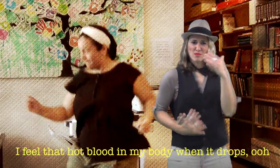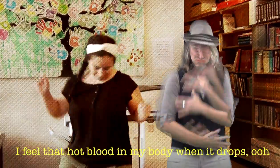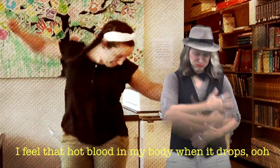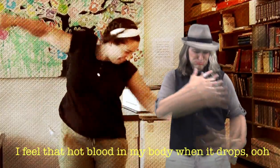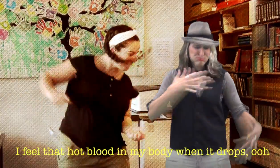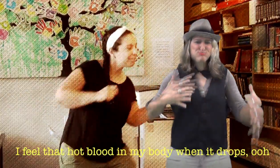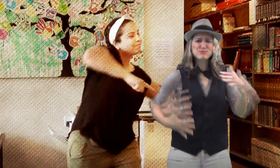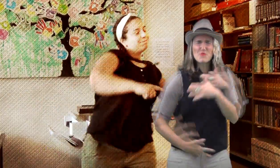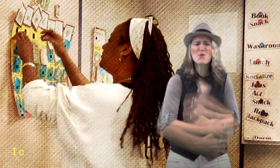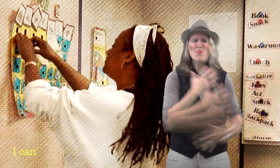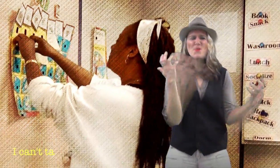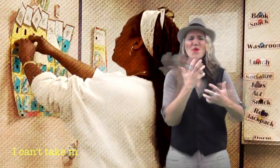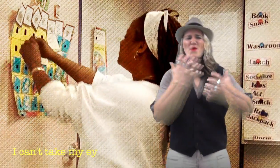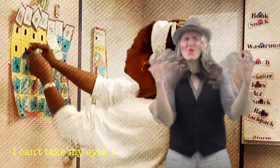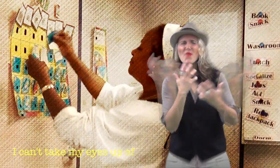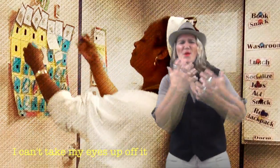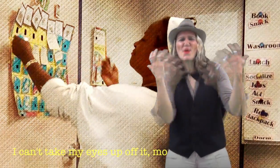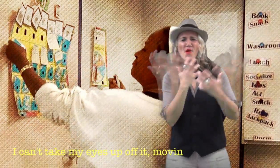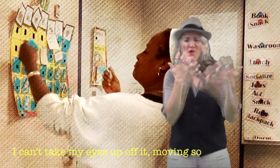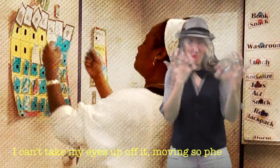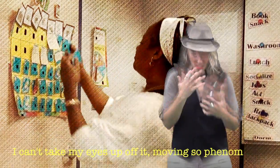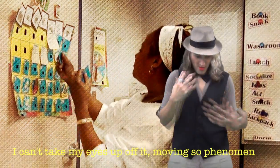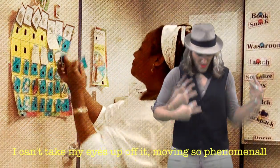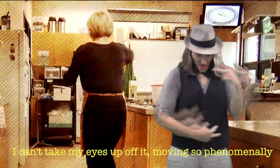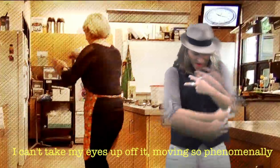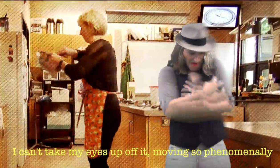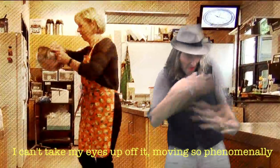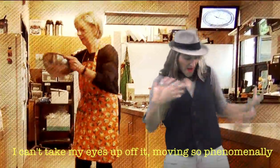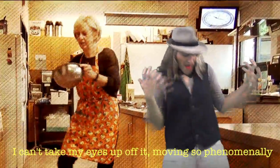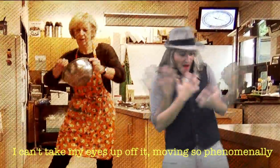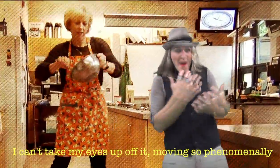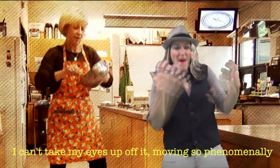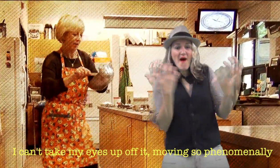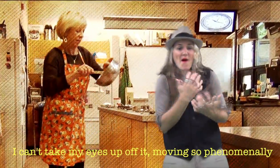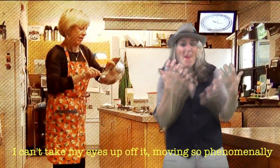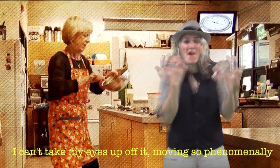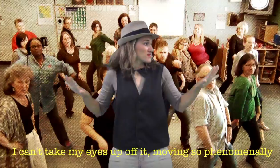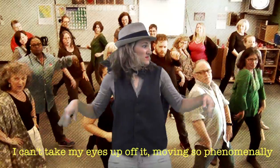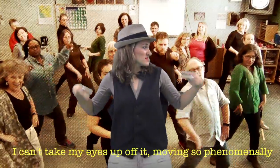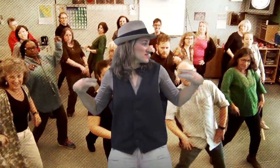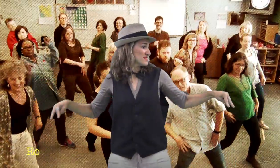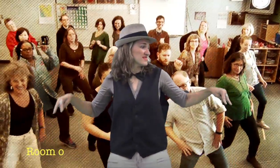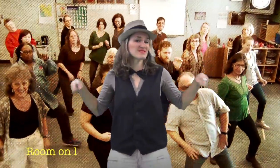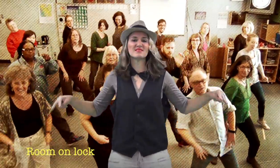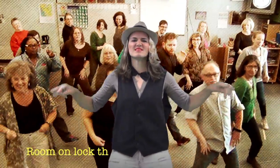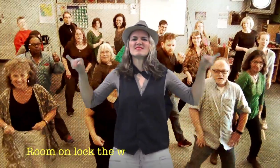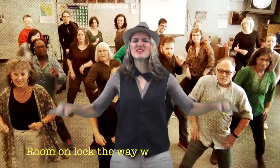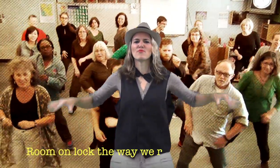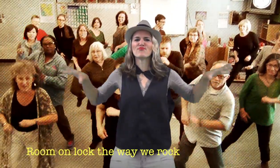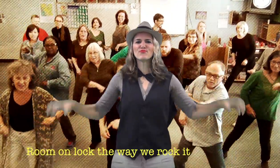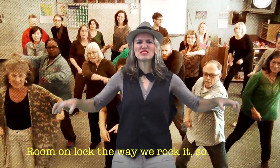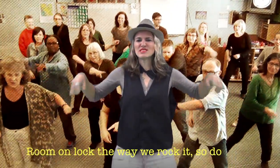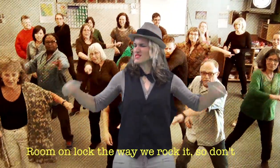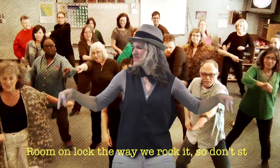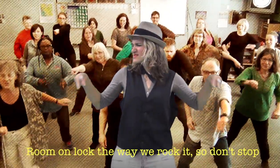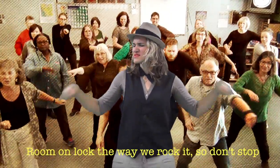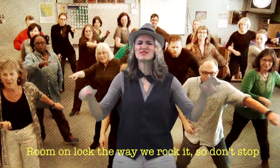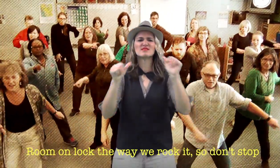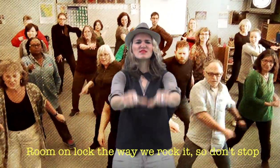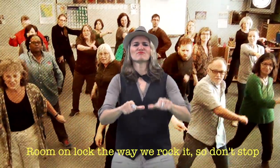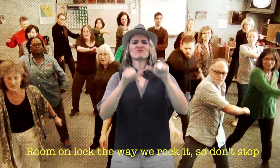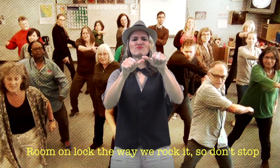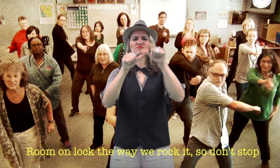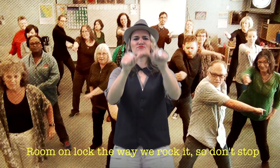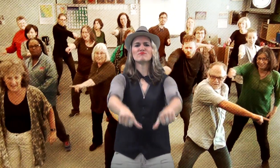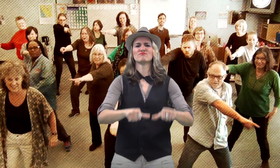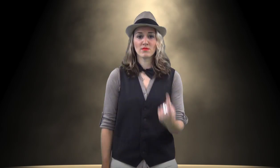drops. Ooh, I can't take my eyes off of it, moving so phenomenally. Come on, lock the way we rock it, so